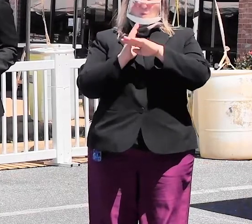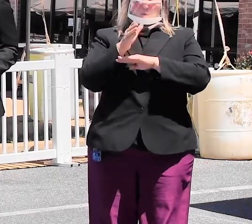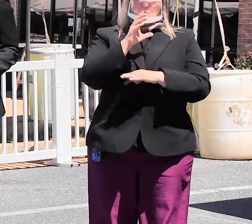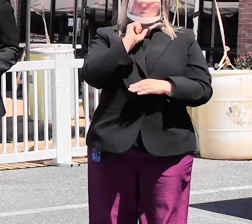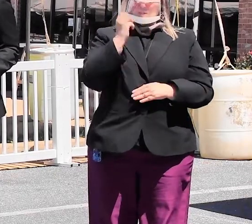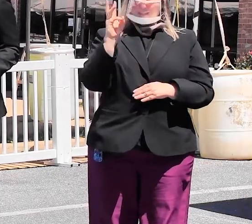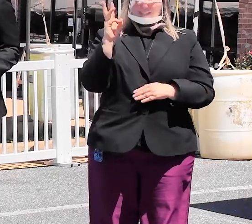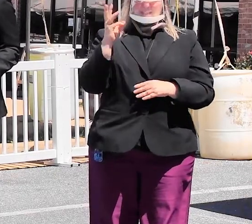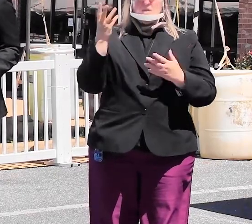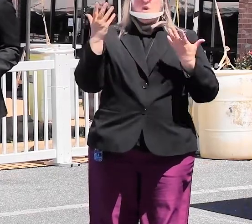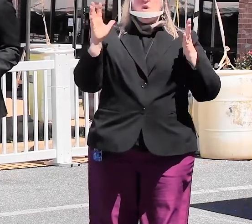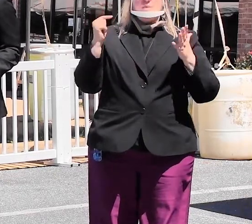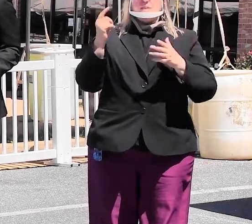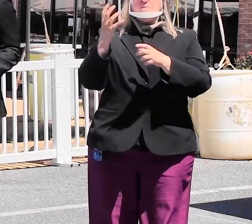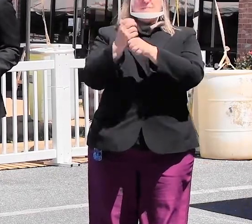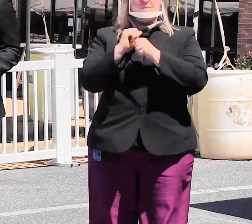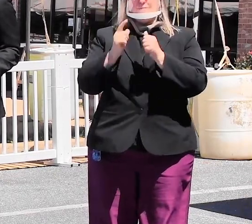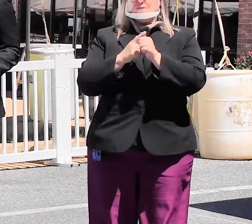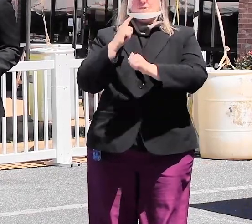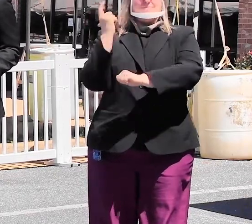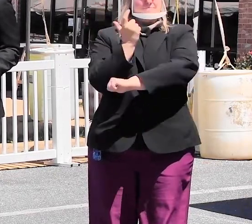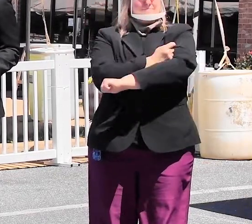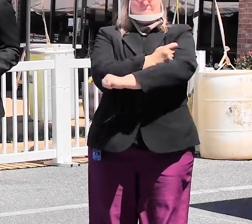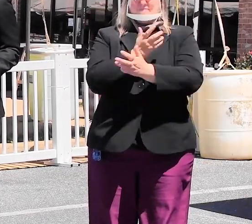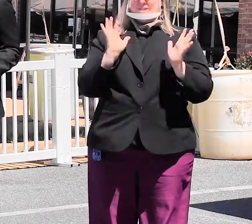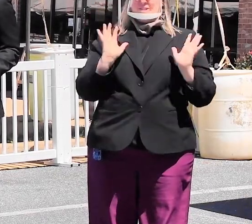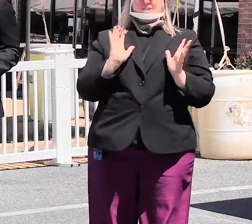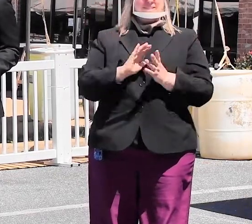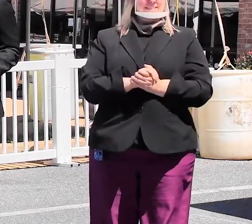16 have already received their first dose.